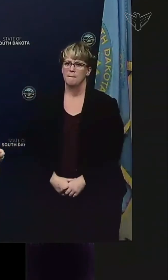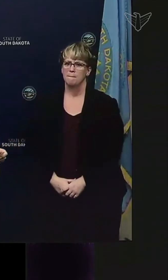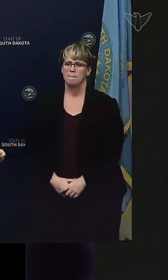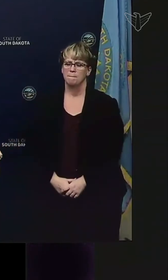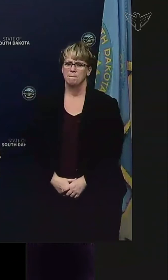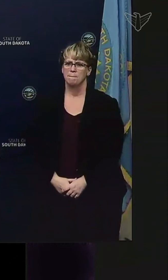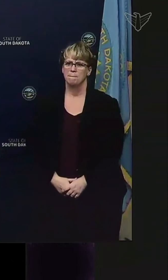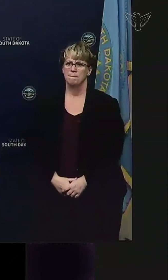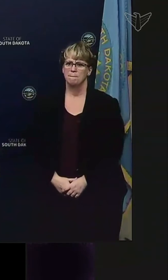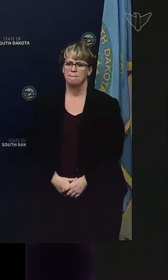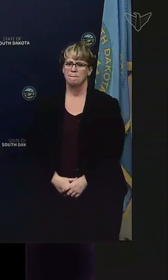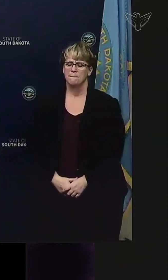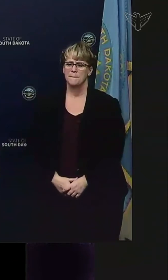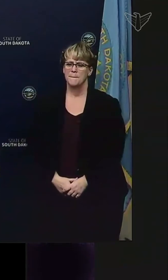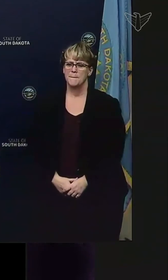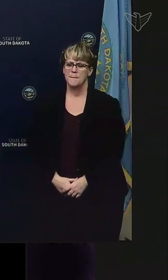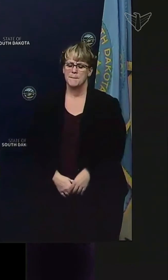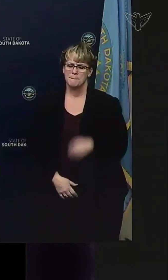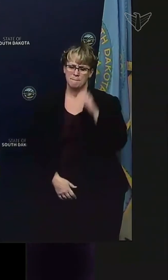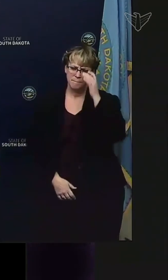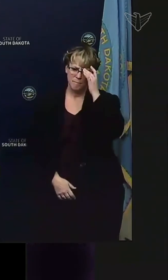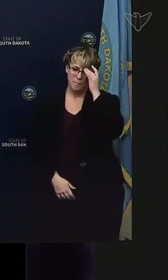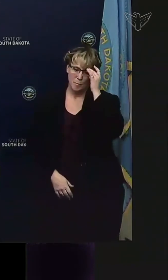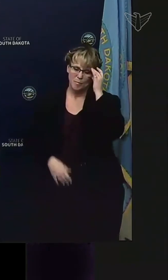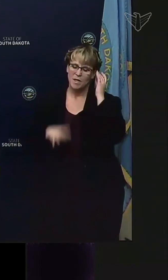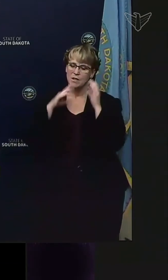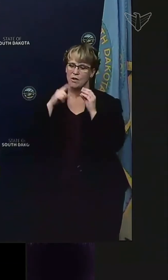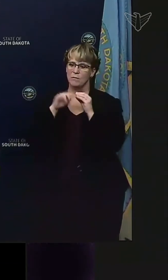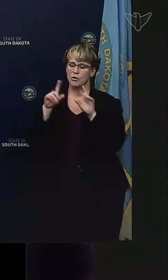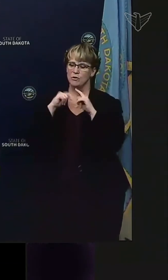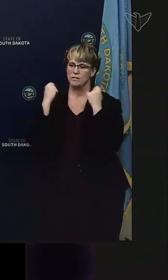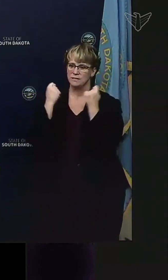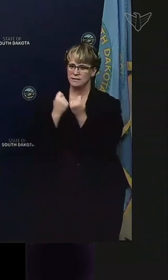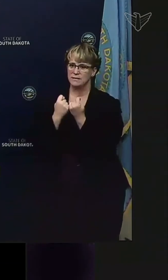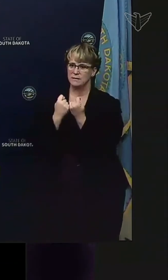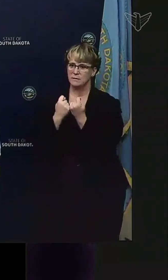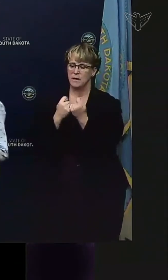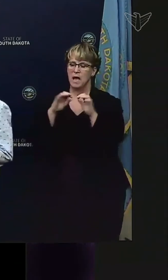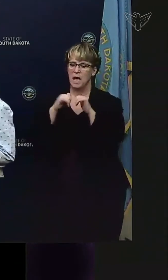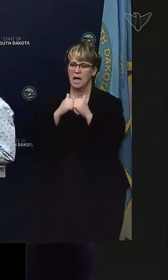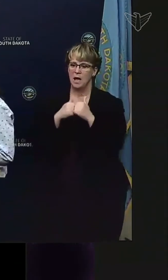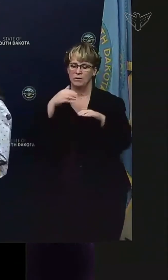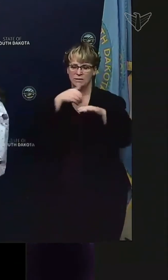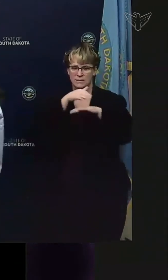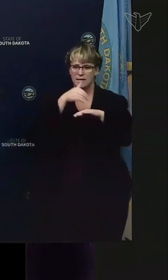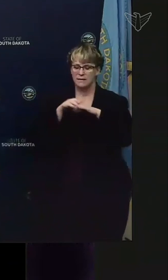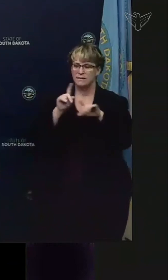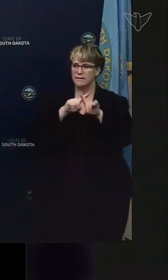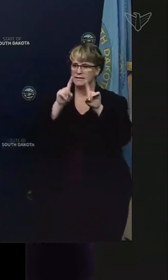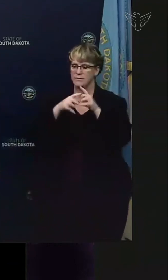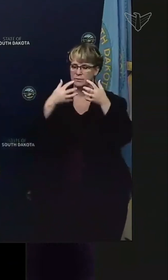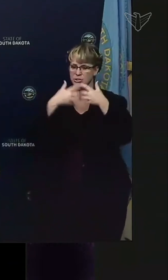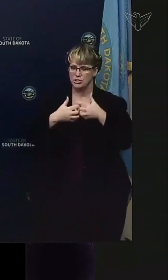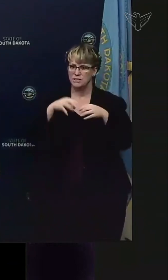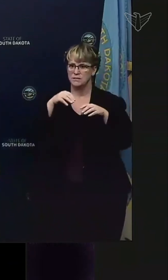wondering if you can discuss how your team decided where to send the different supplies for the Abbott rapid